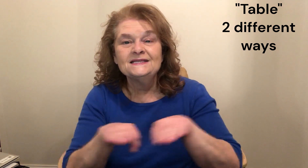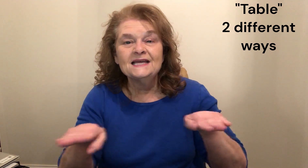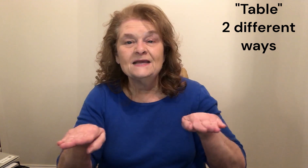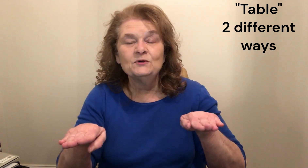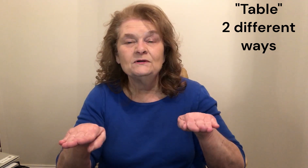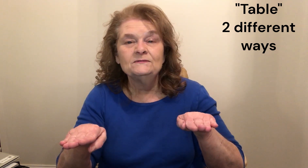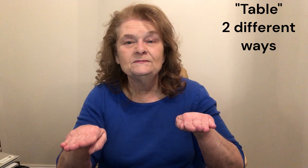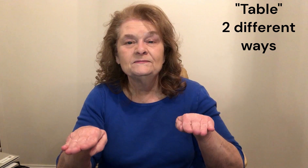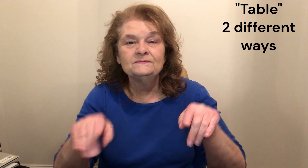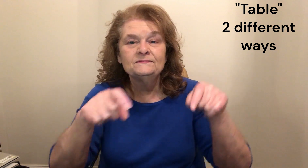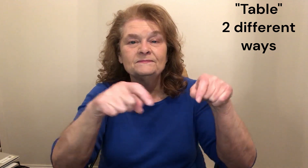Table.